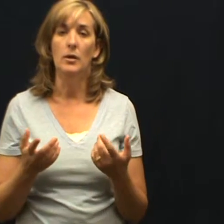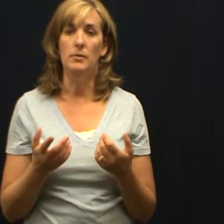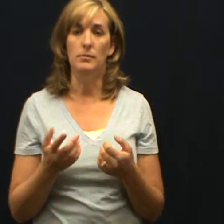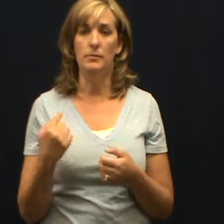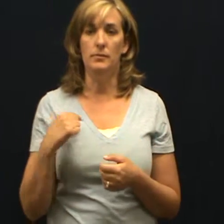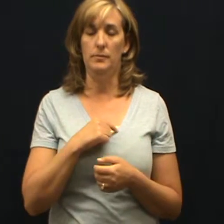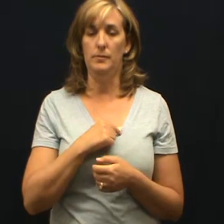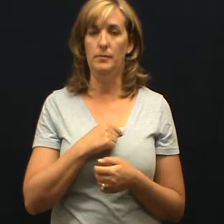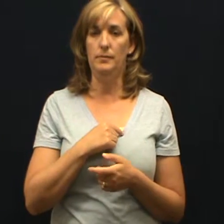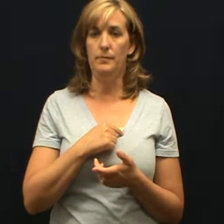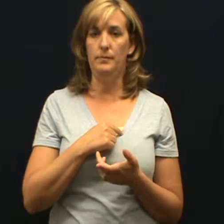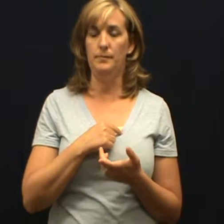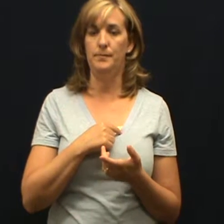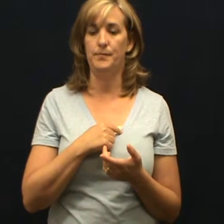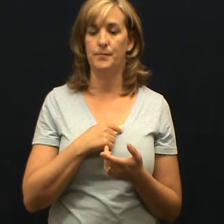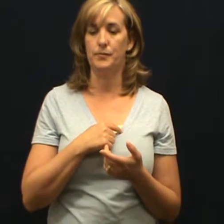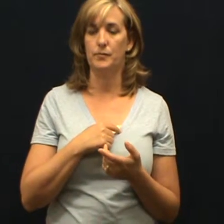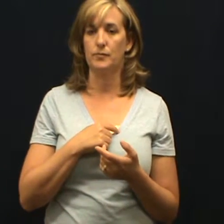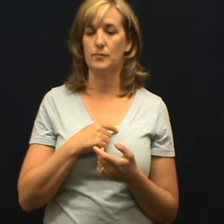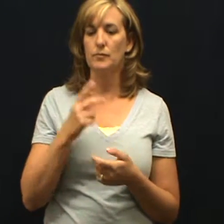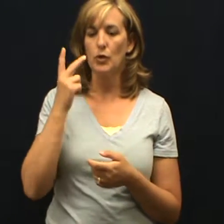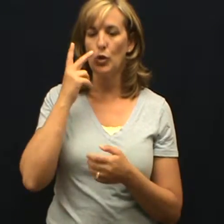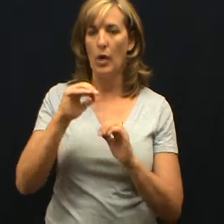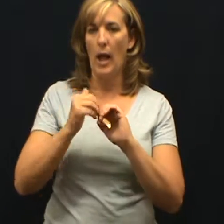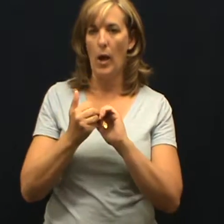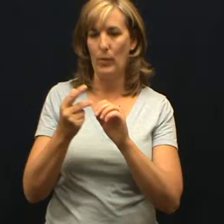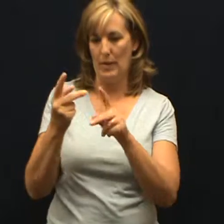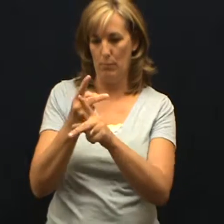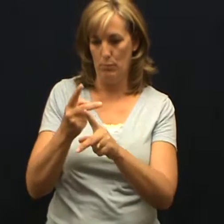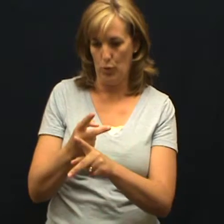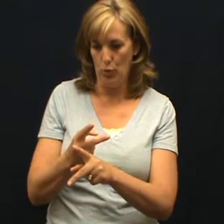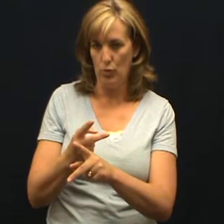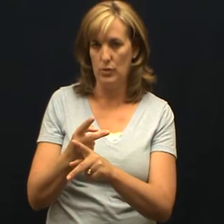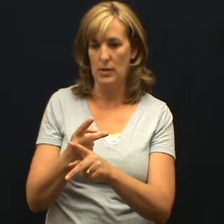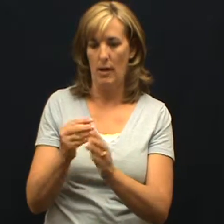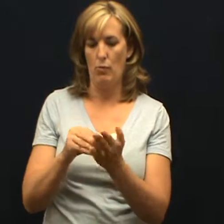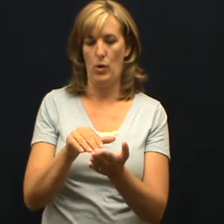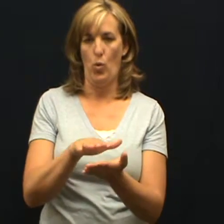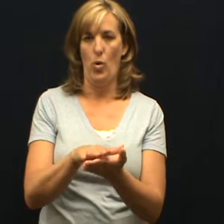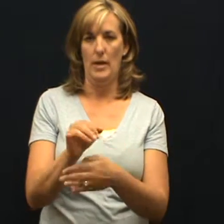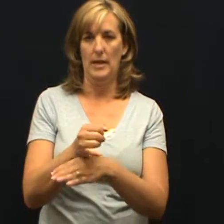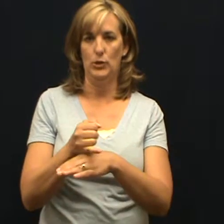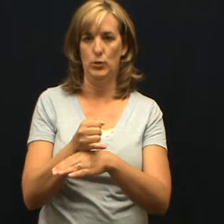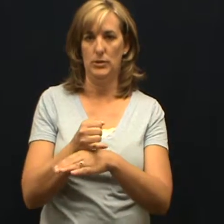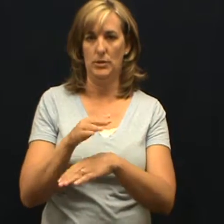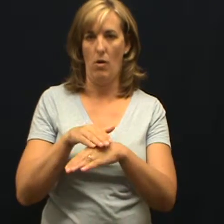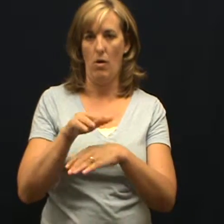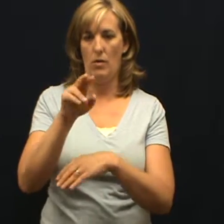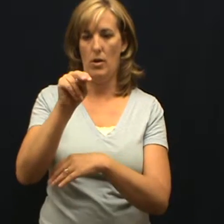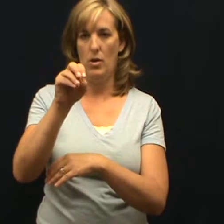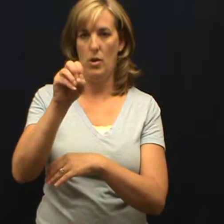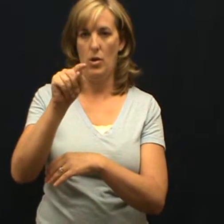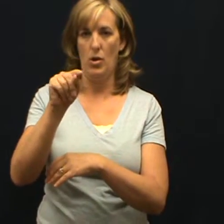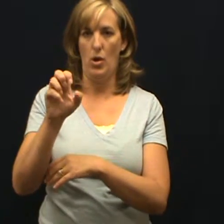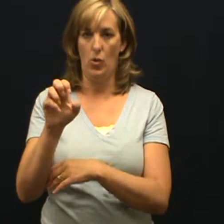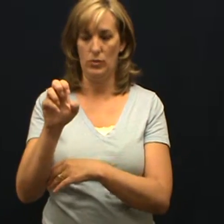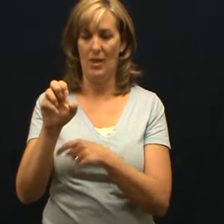we compute and report the interest on those notes. So again, that note we issue is called a promissory